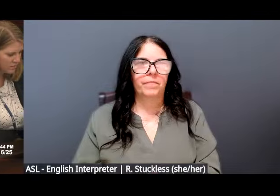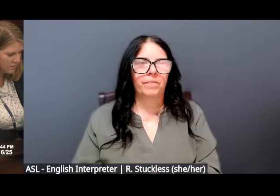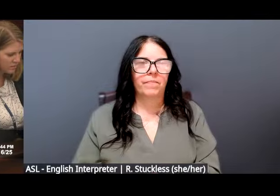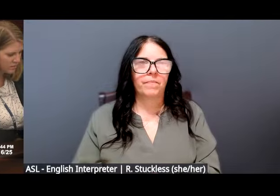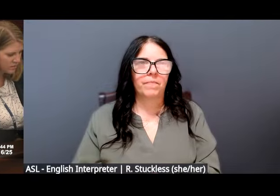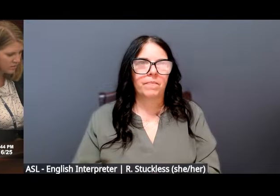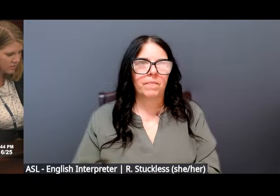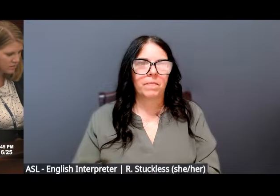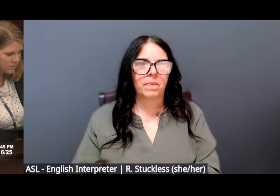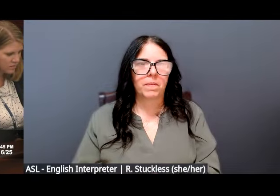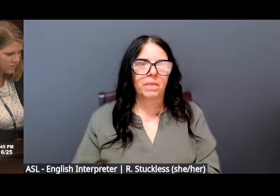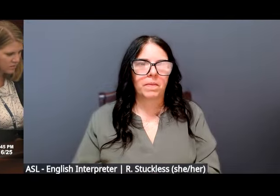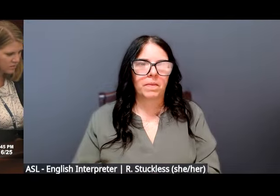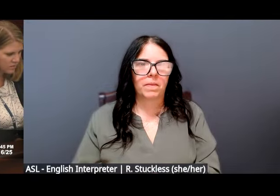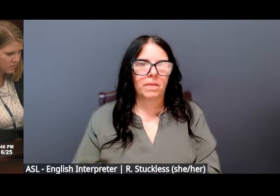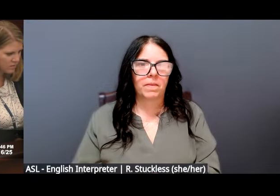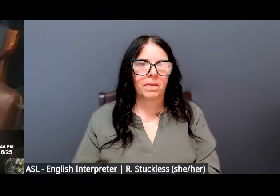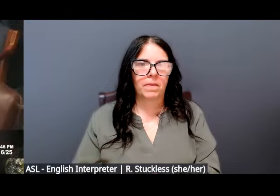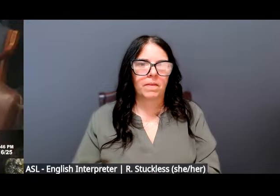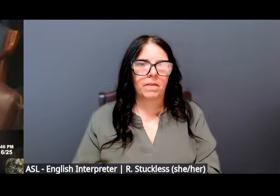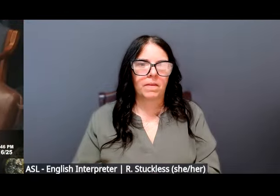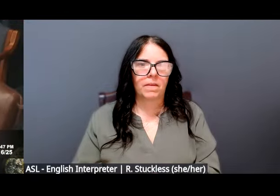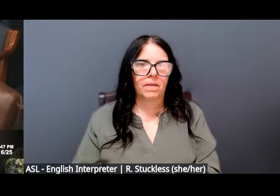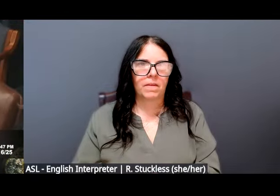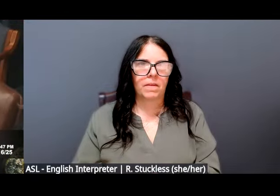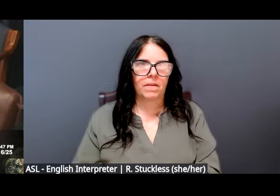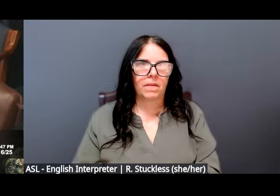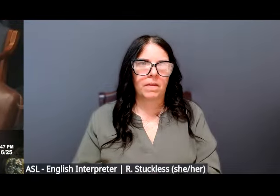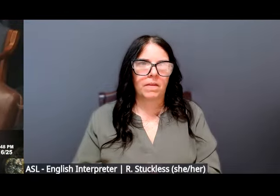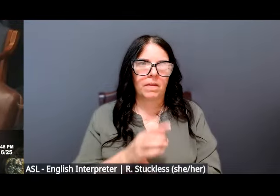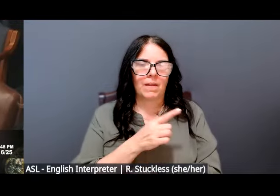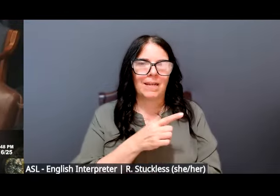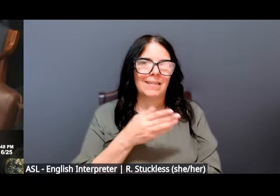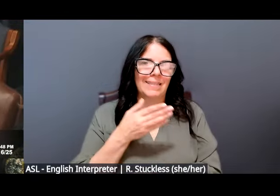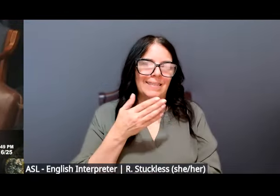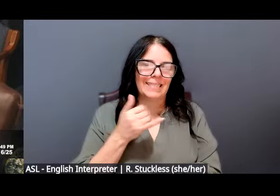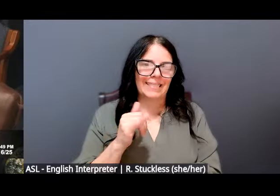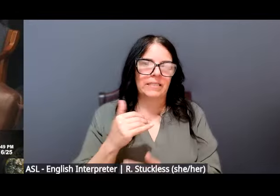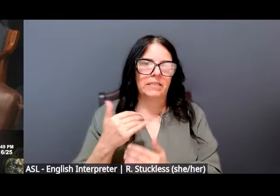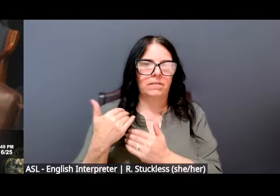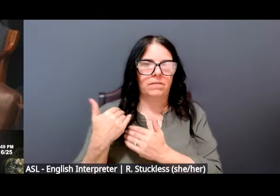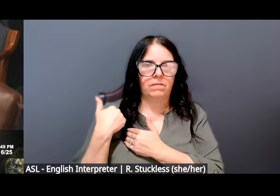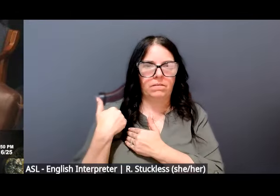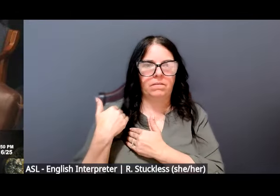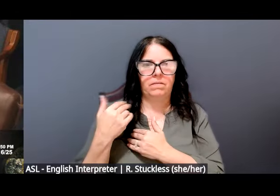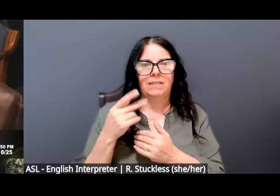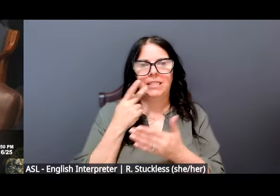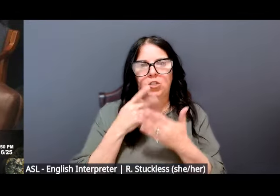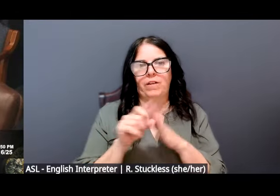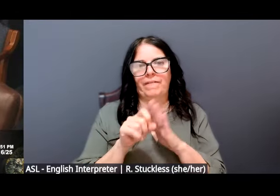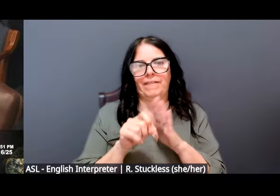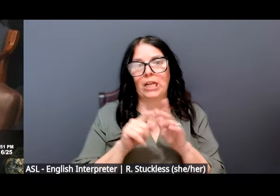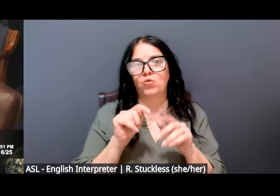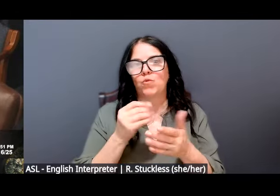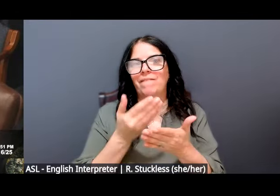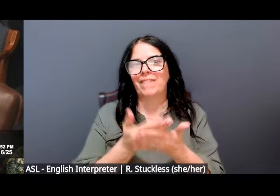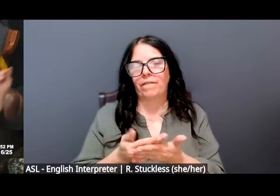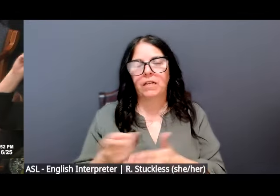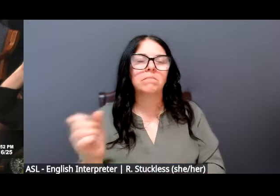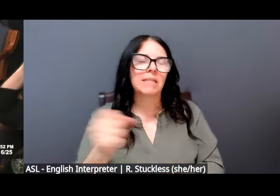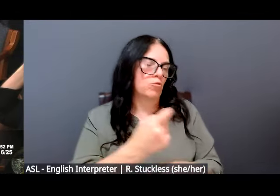It's still the burden of the Secretary of State to verify. That is accurate, yes. Yes, that is,